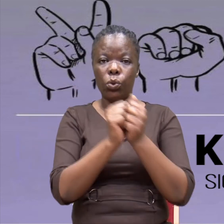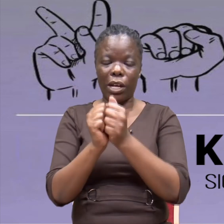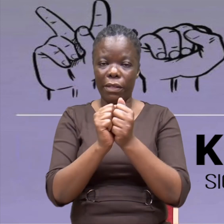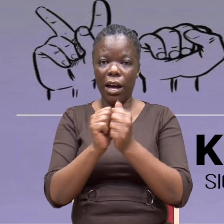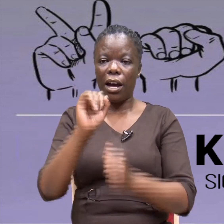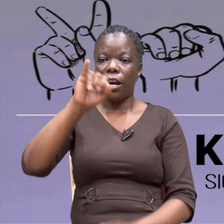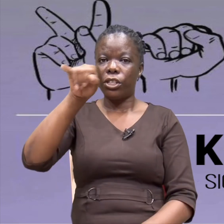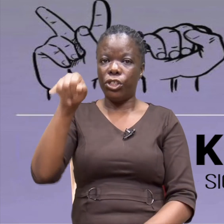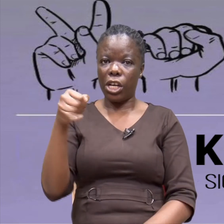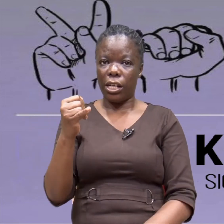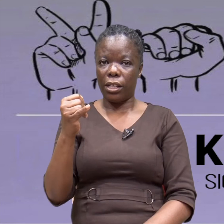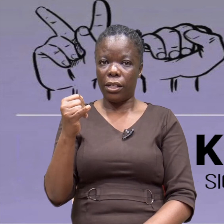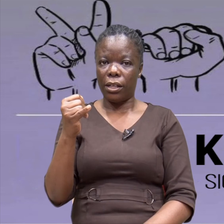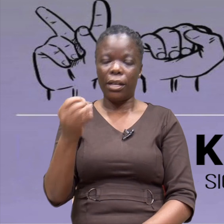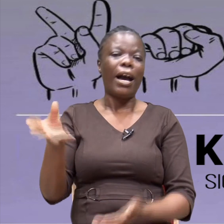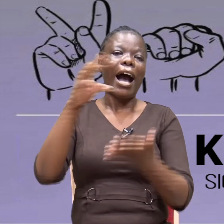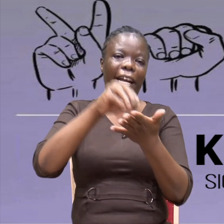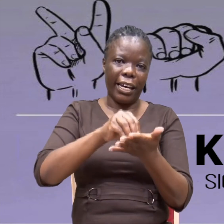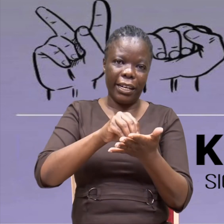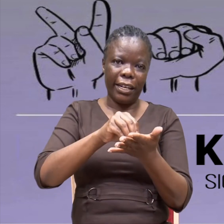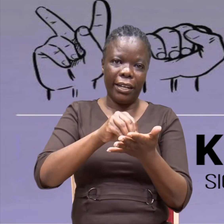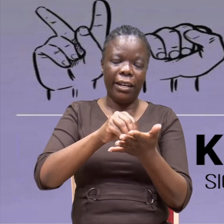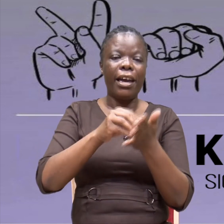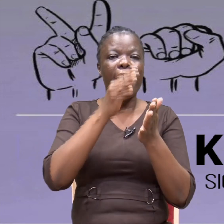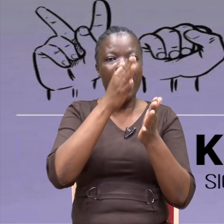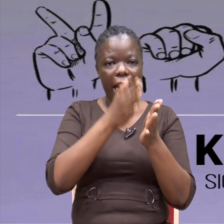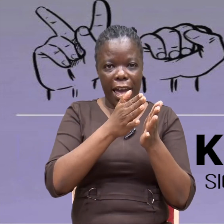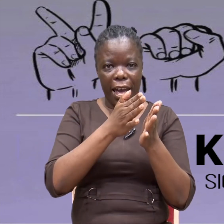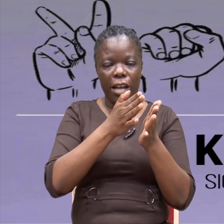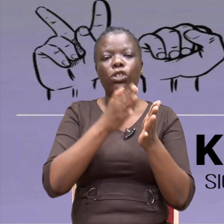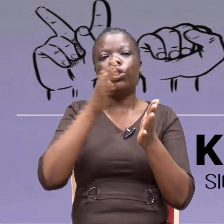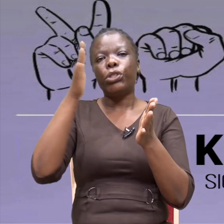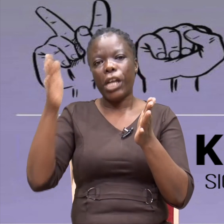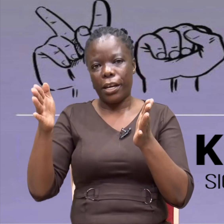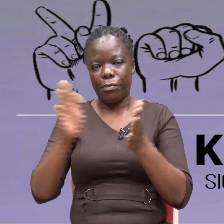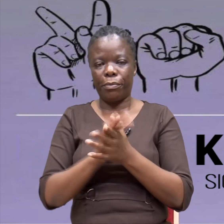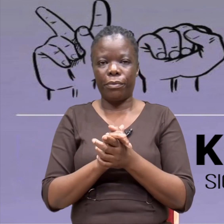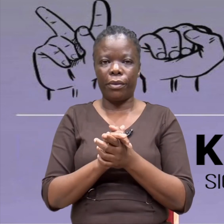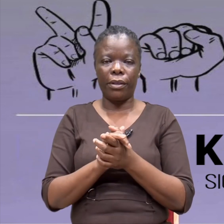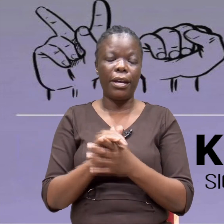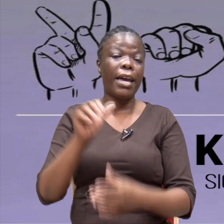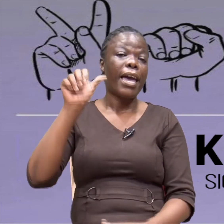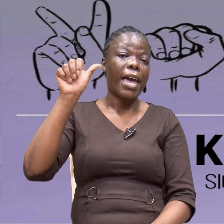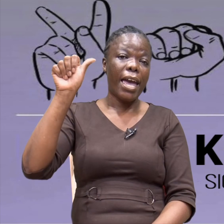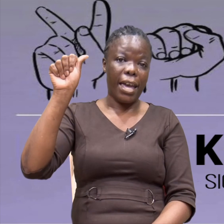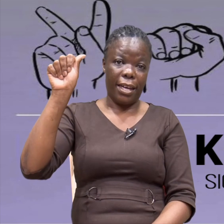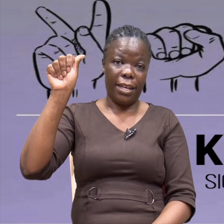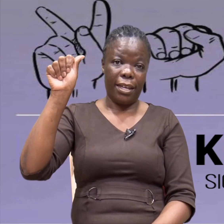Together, J. Again, A to J. A.